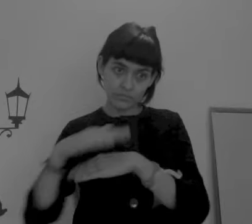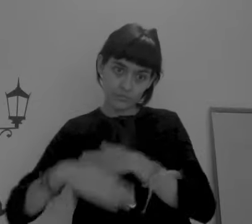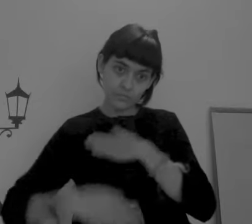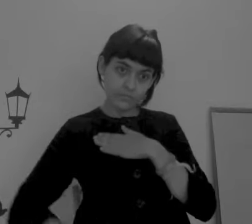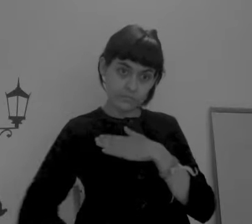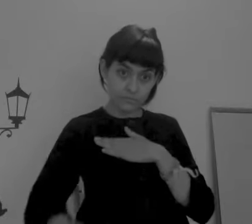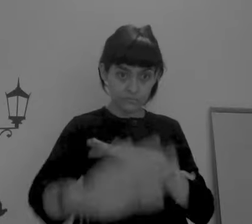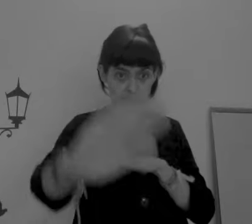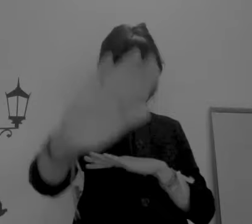for life,